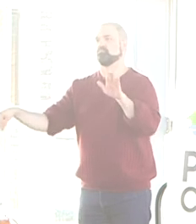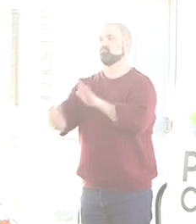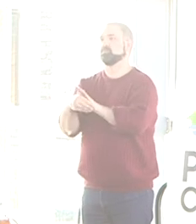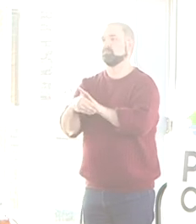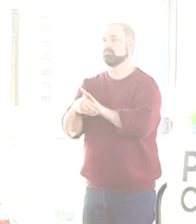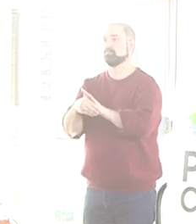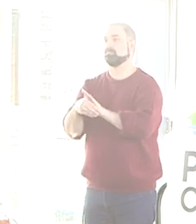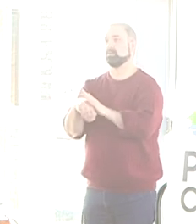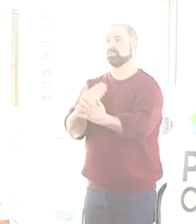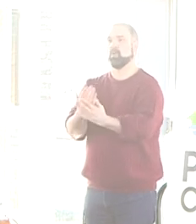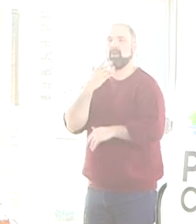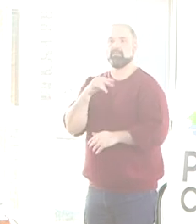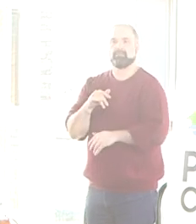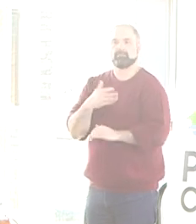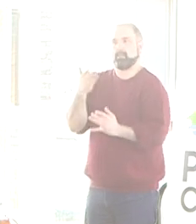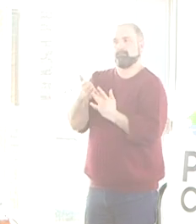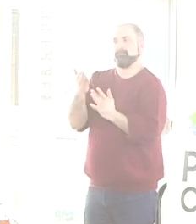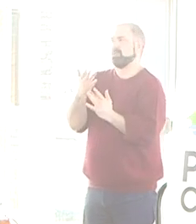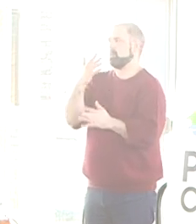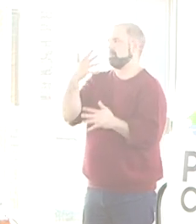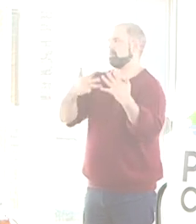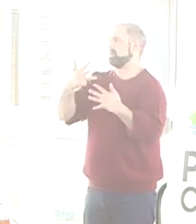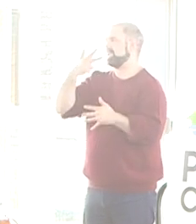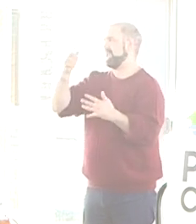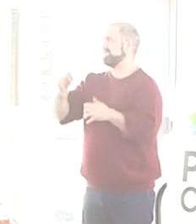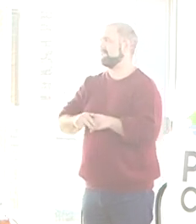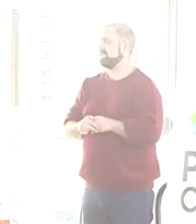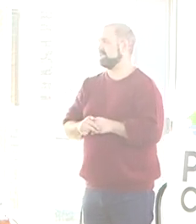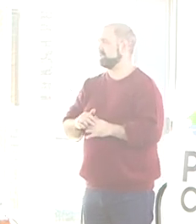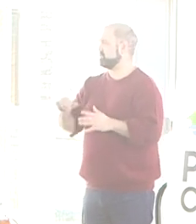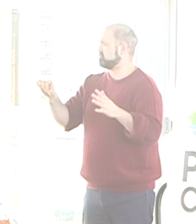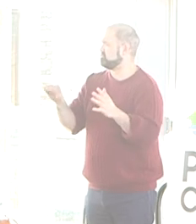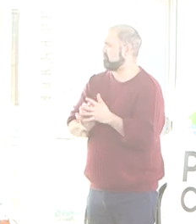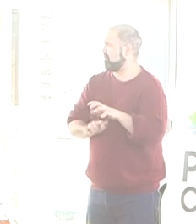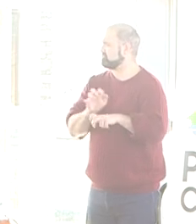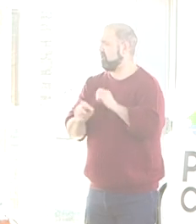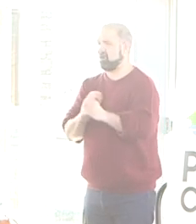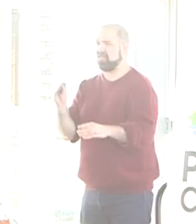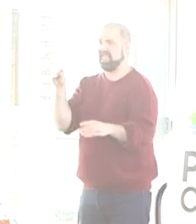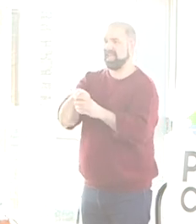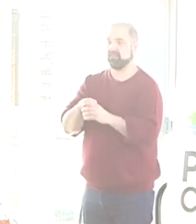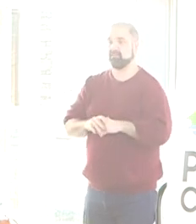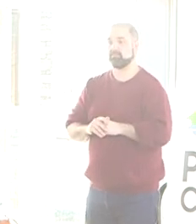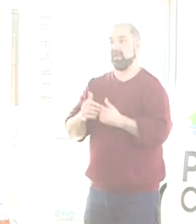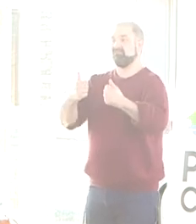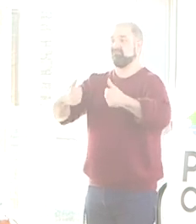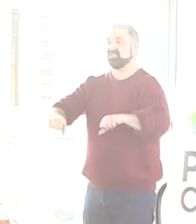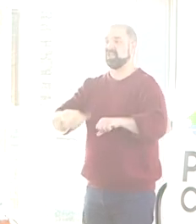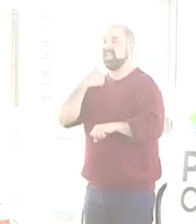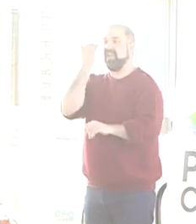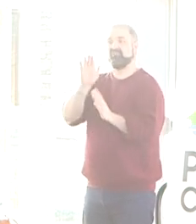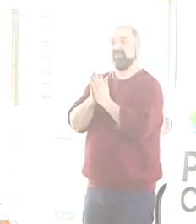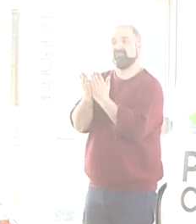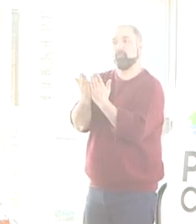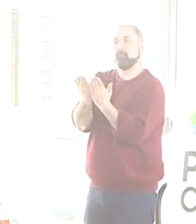number until the mid-80s. We had a real fight to get it in there, didn't we? It became in the front of every phone book in the country. Eventually,